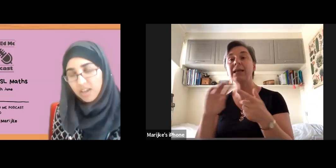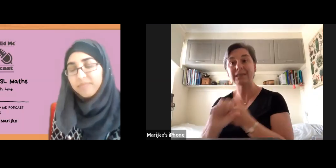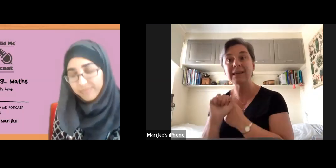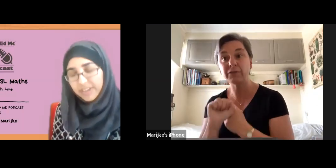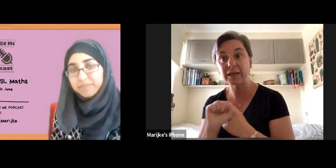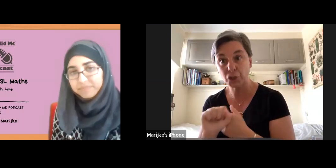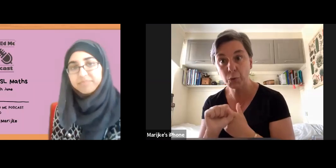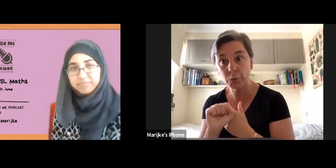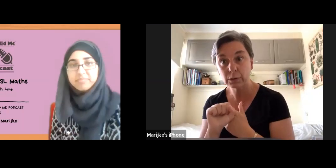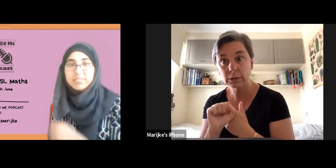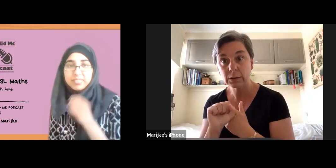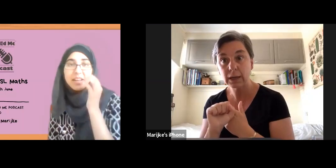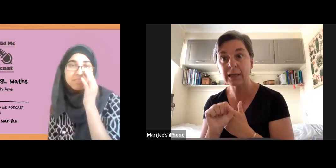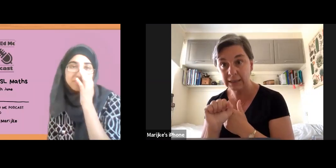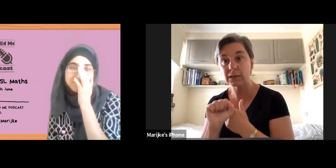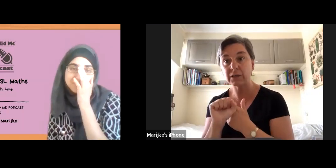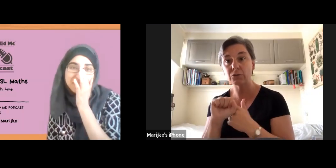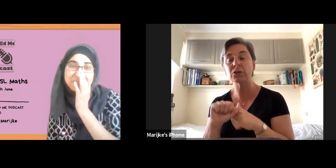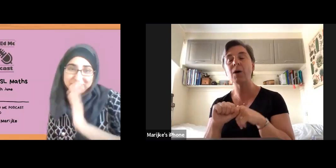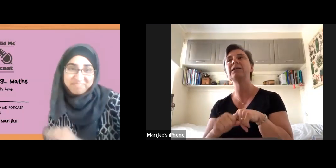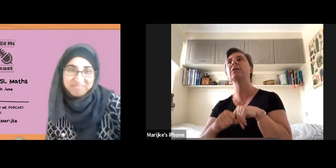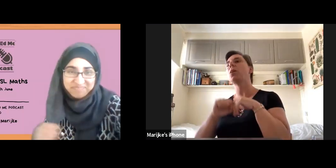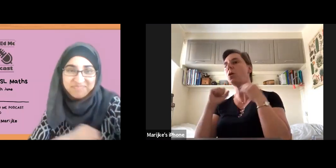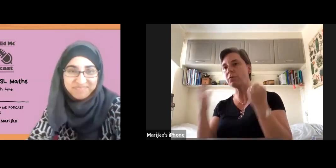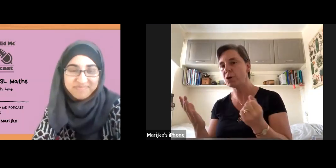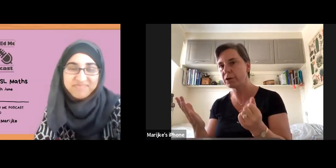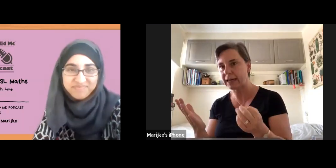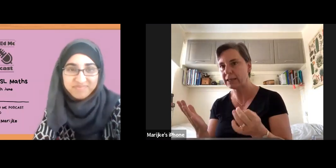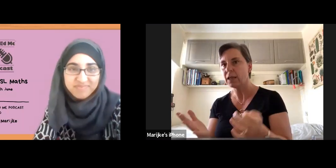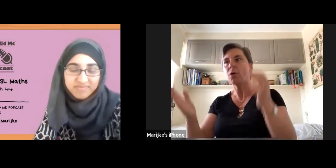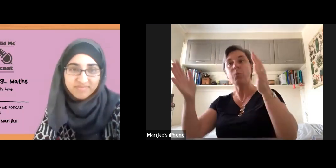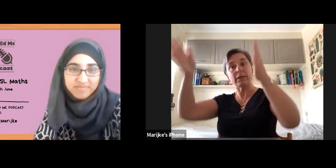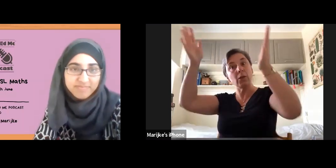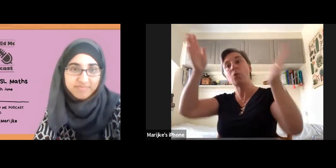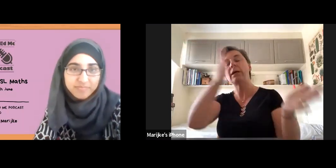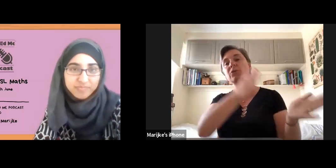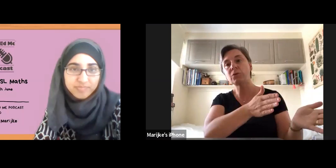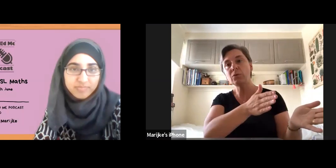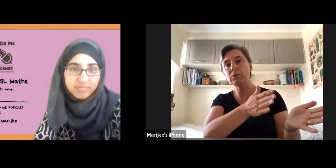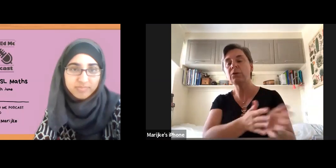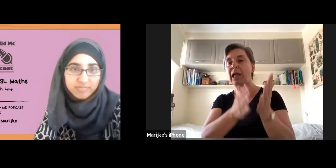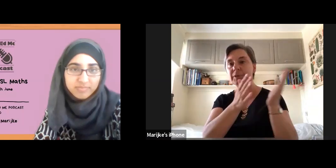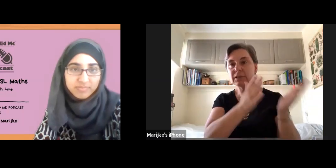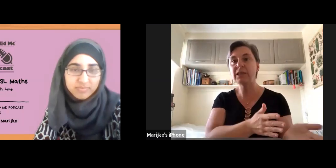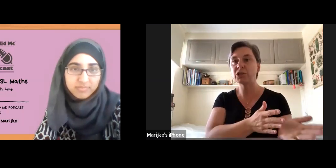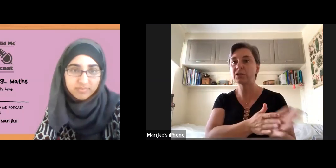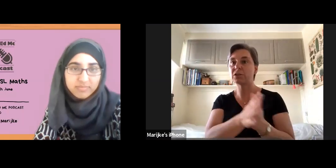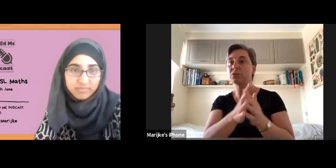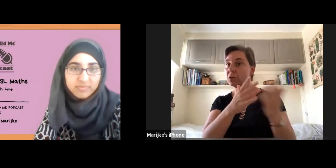at the end of year 2. Yeah. At the end of year 2. So I did a lot of work then with lower down the school, you know, helping the teachers to learn how